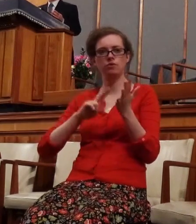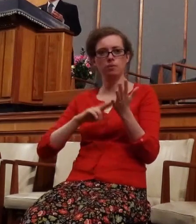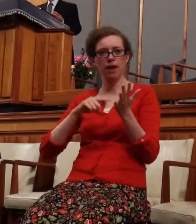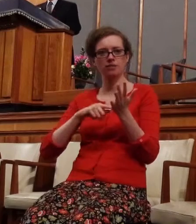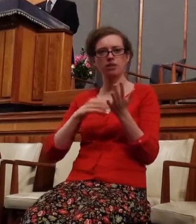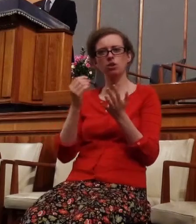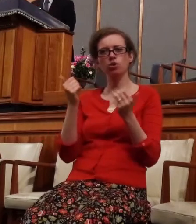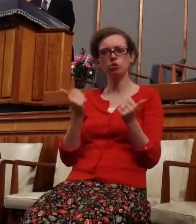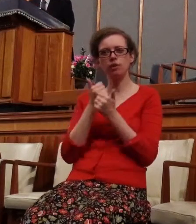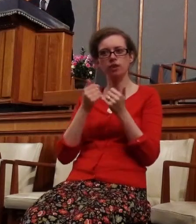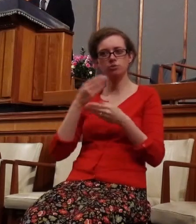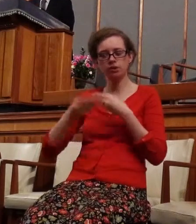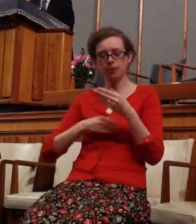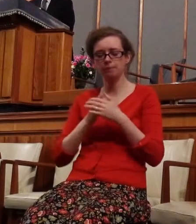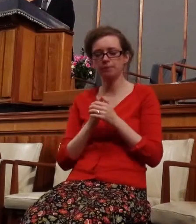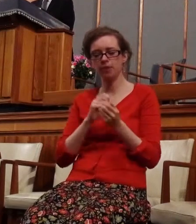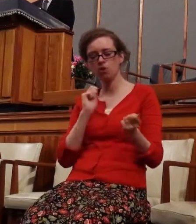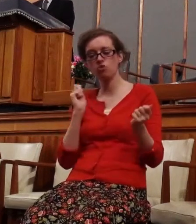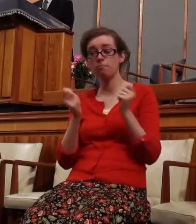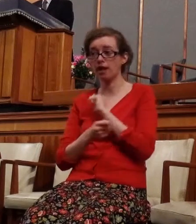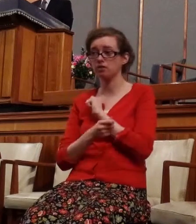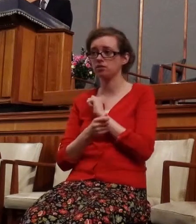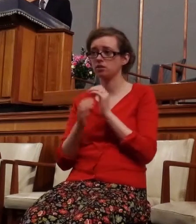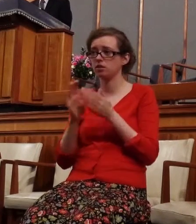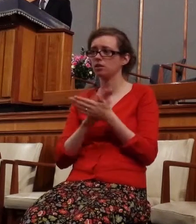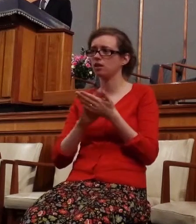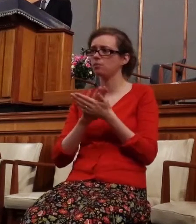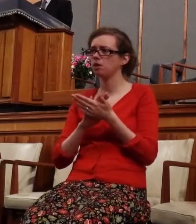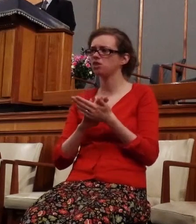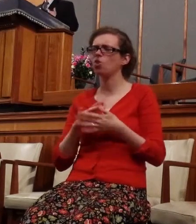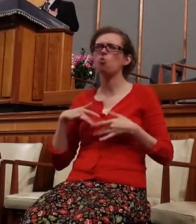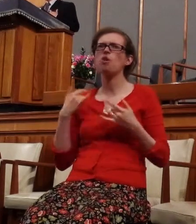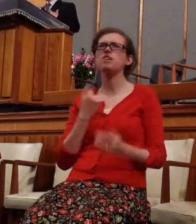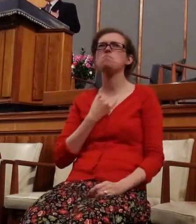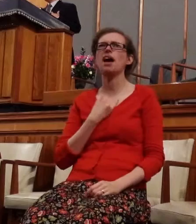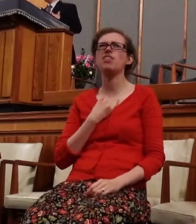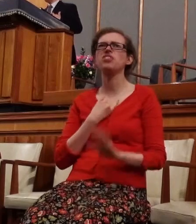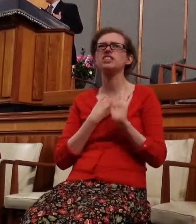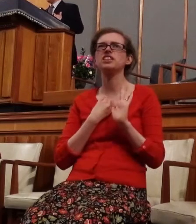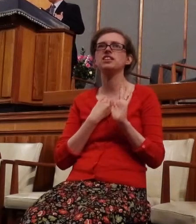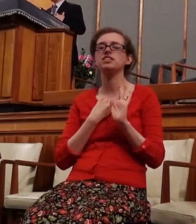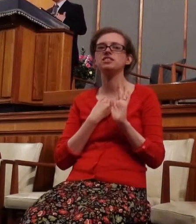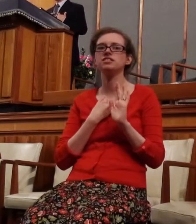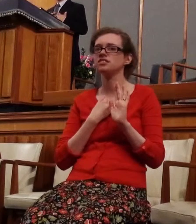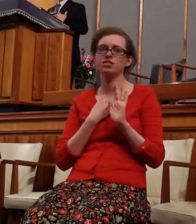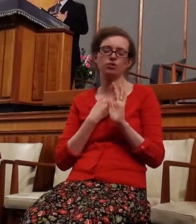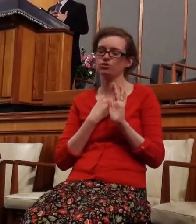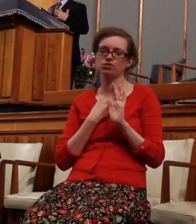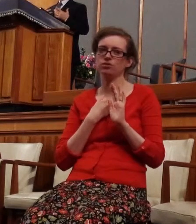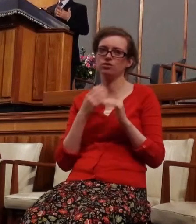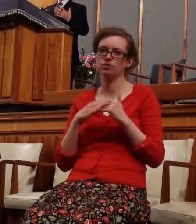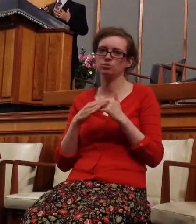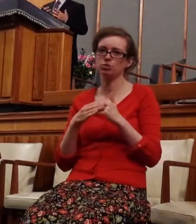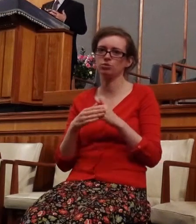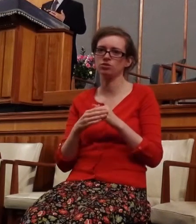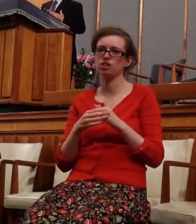close, repentance is not to have remorse. Oh, suddenly, I regret. I